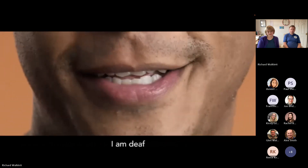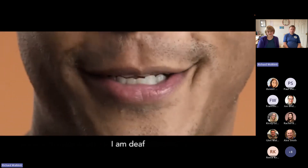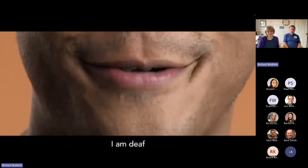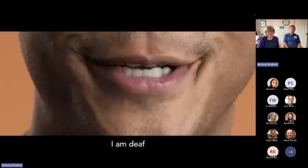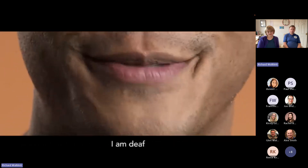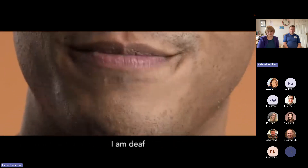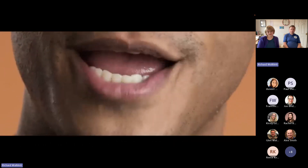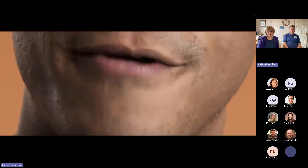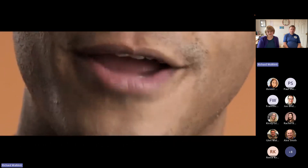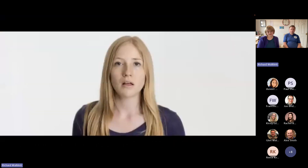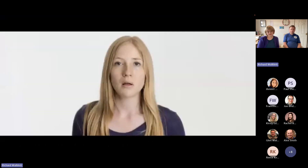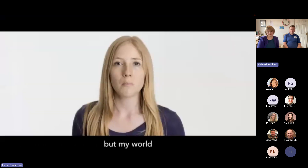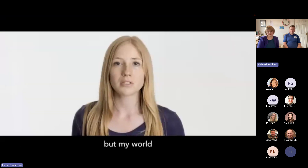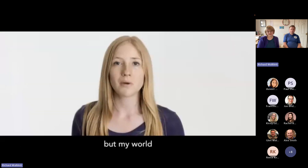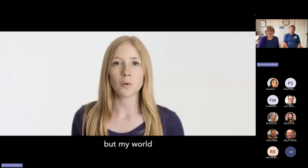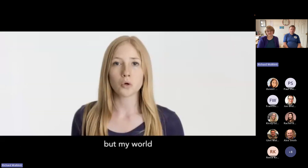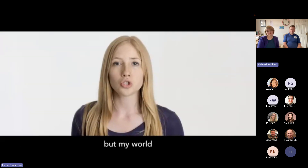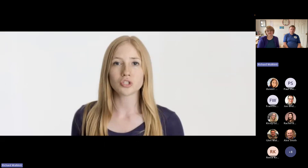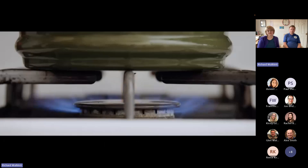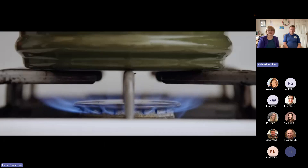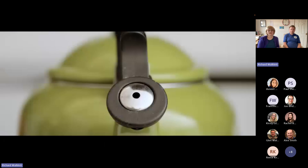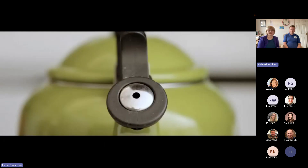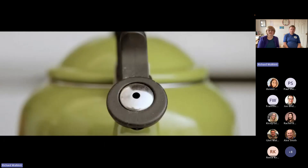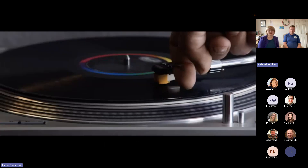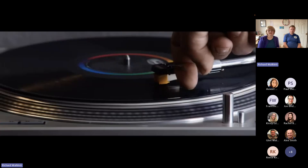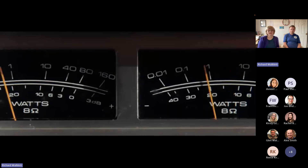I am deaf, but my word